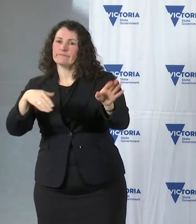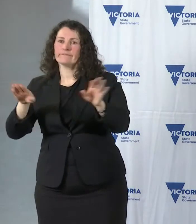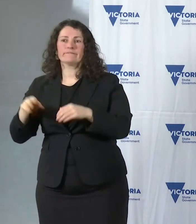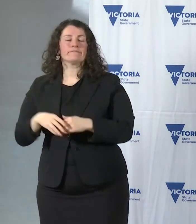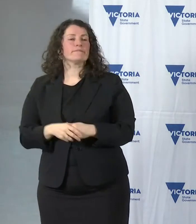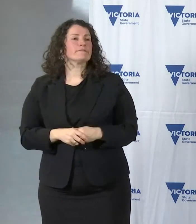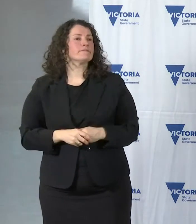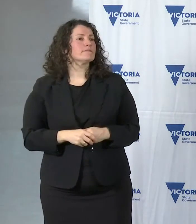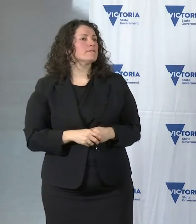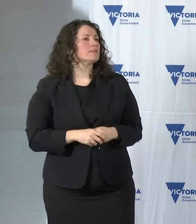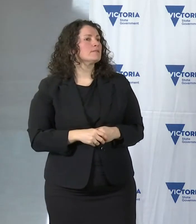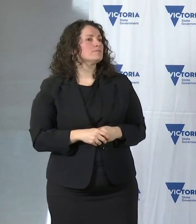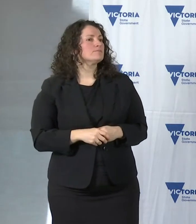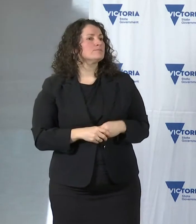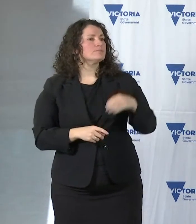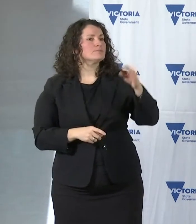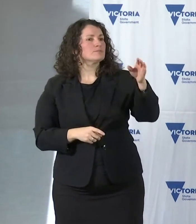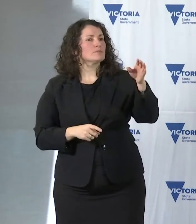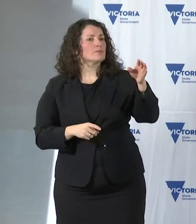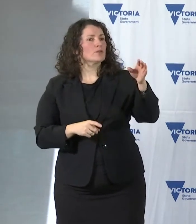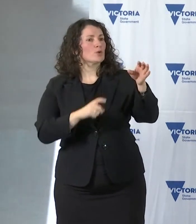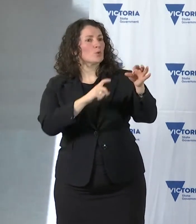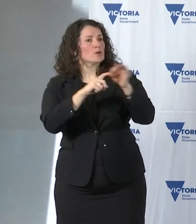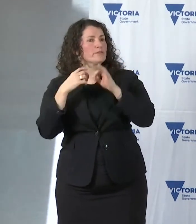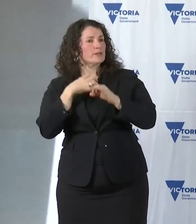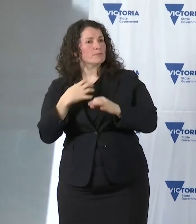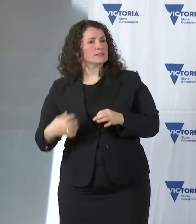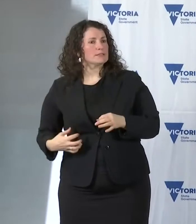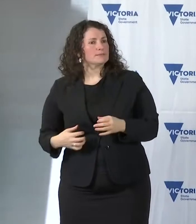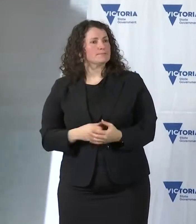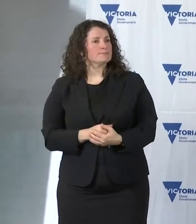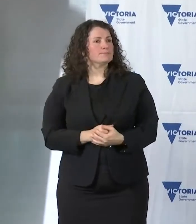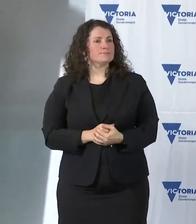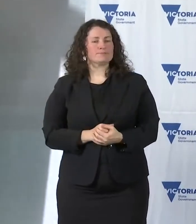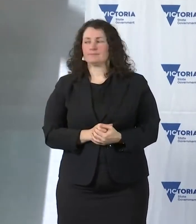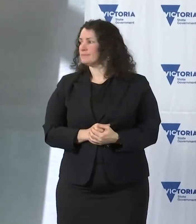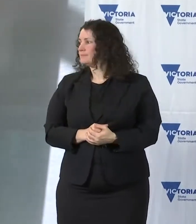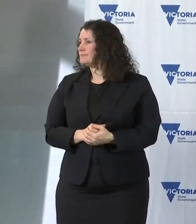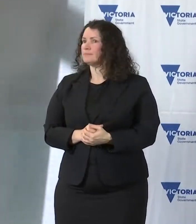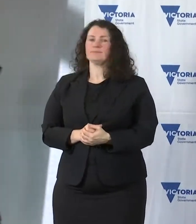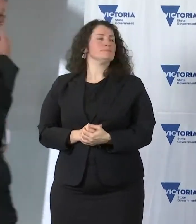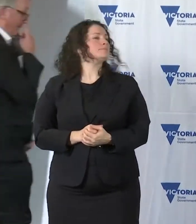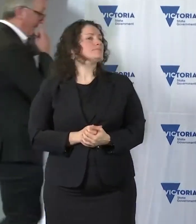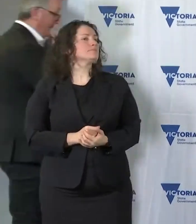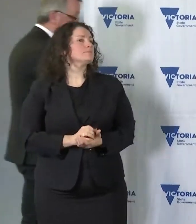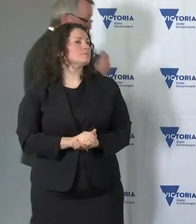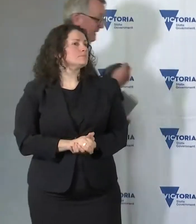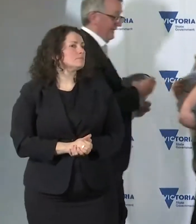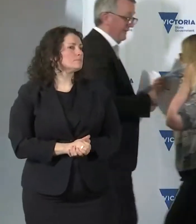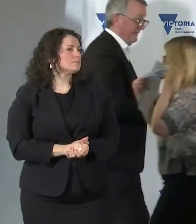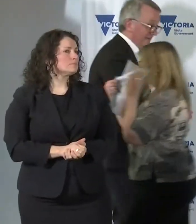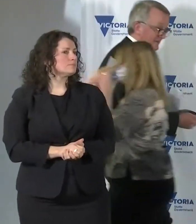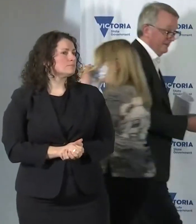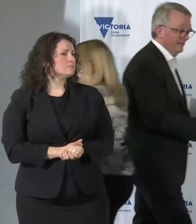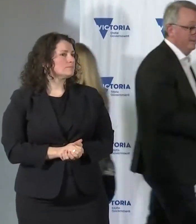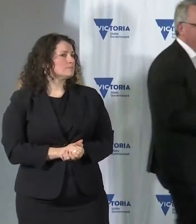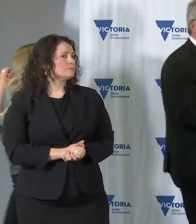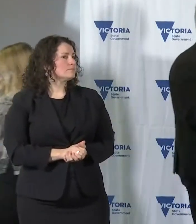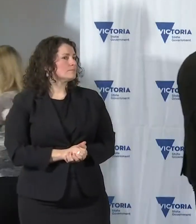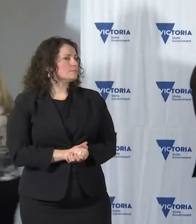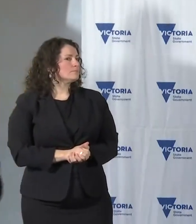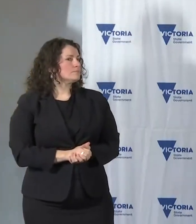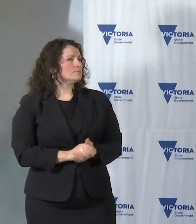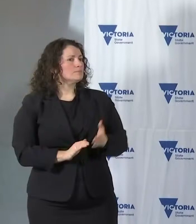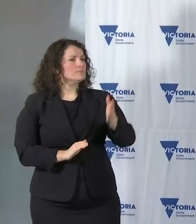ask Ms. Foley a question unless you've got one. Sure. Question. Just, I know we covered off with Brett